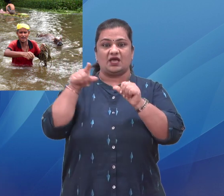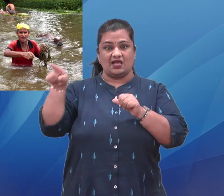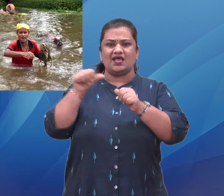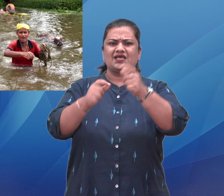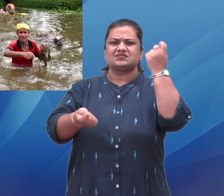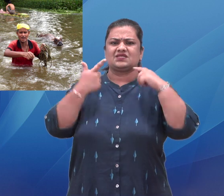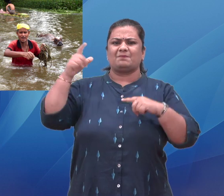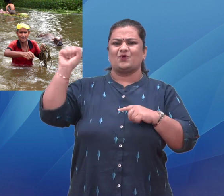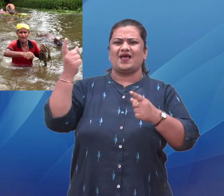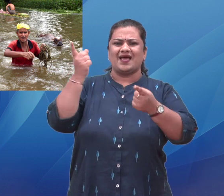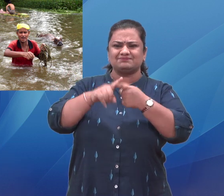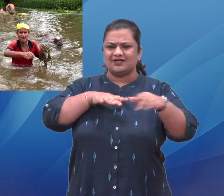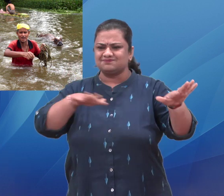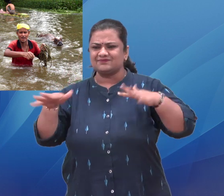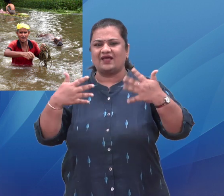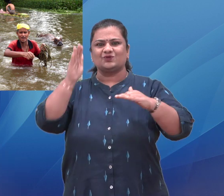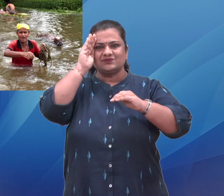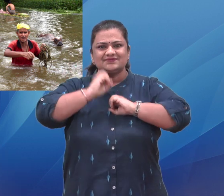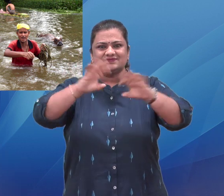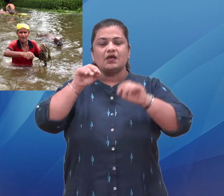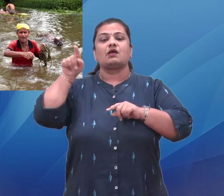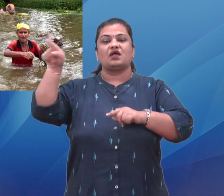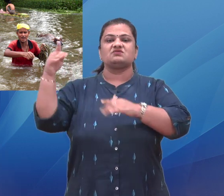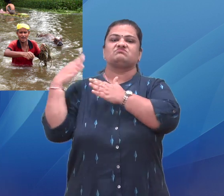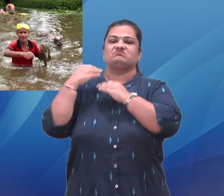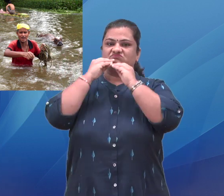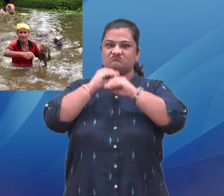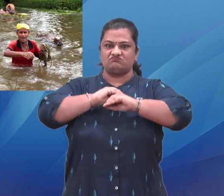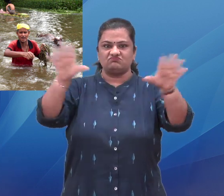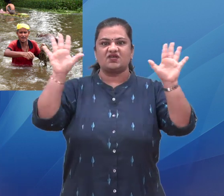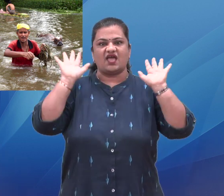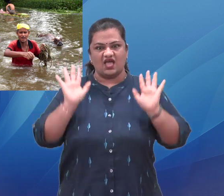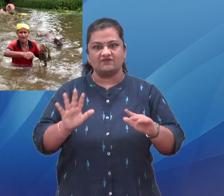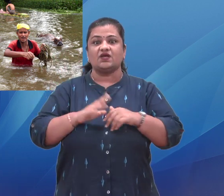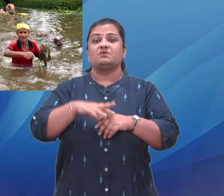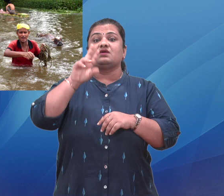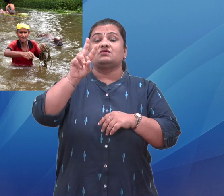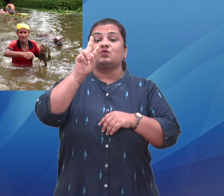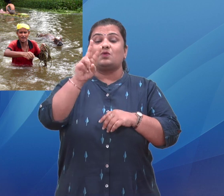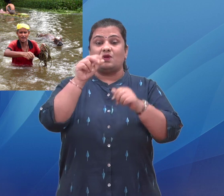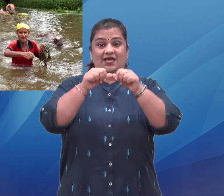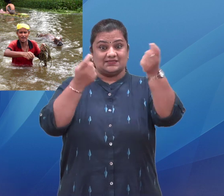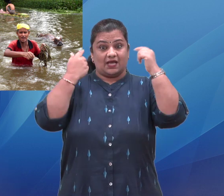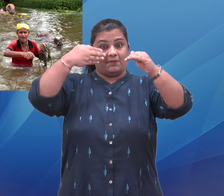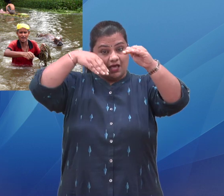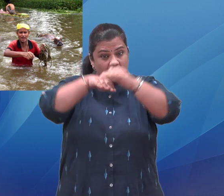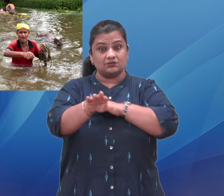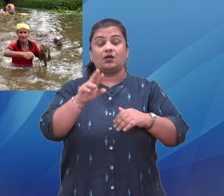were affected by the floods. 7 lakh people across 1,618 villages were badly